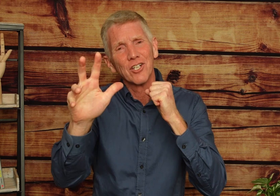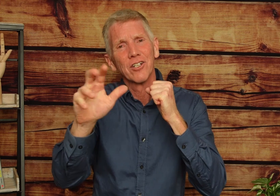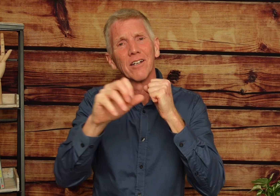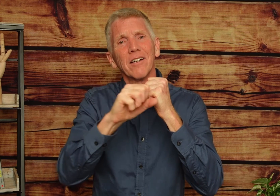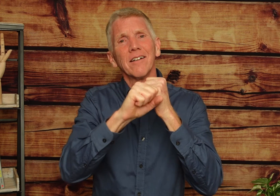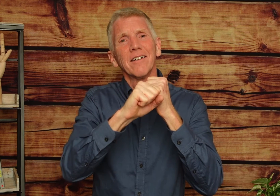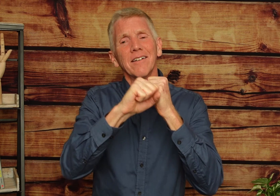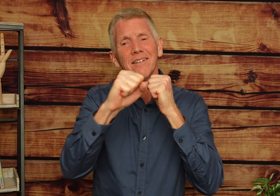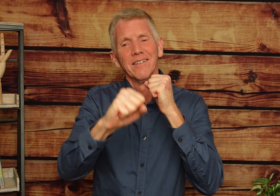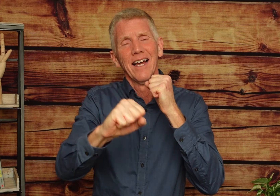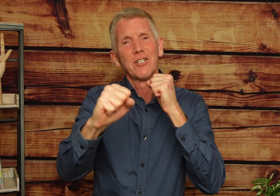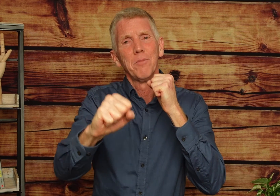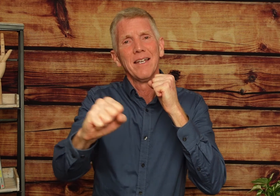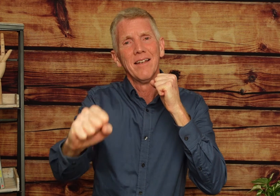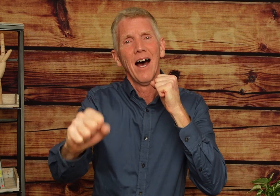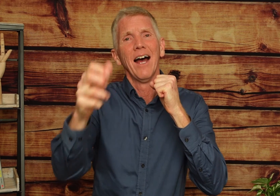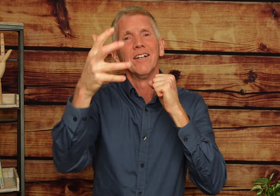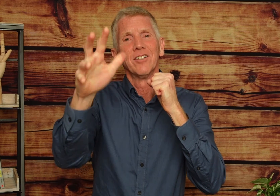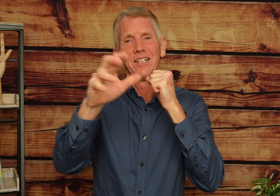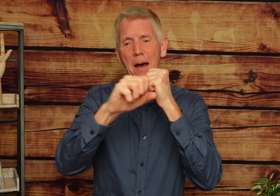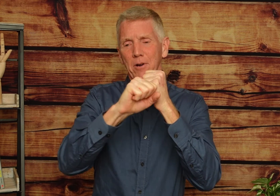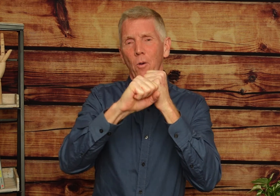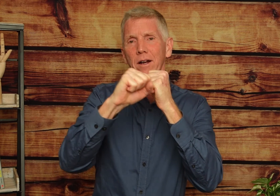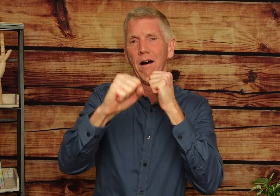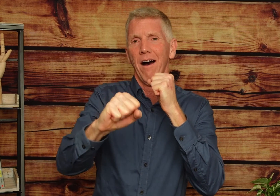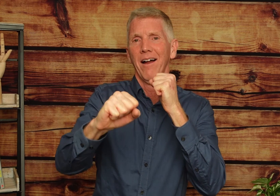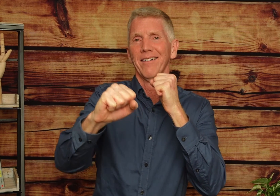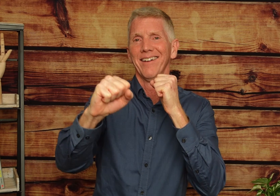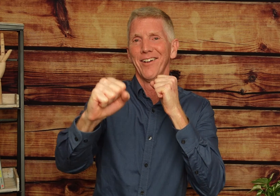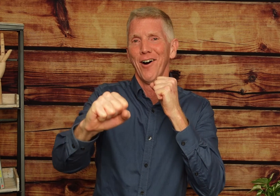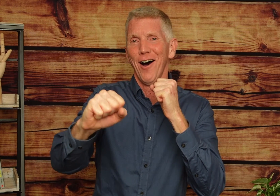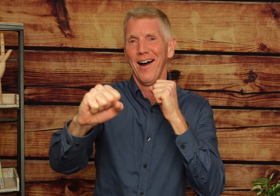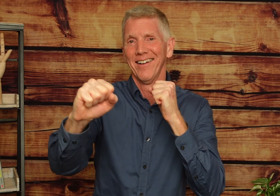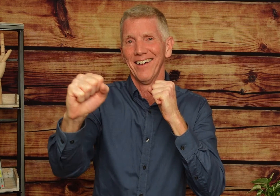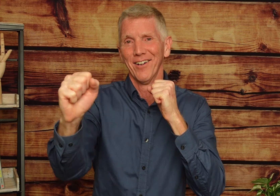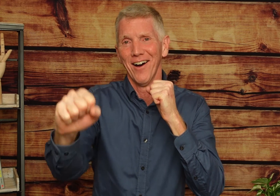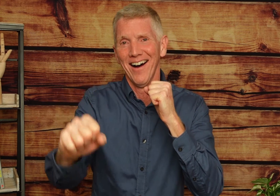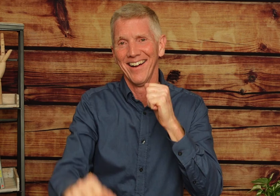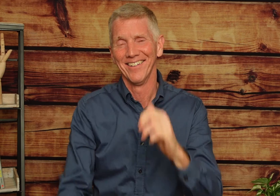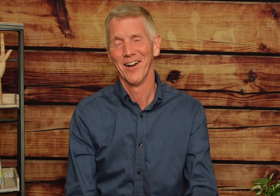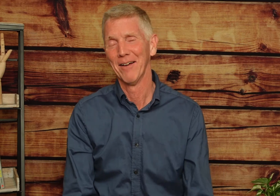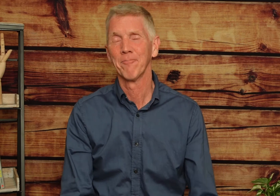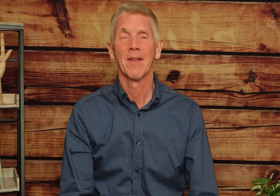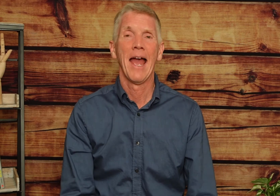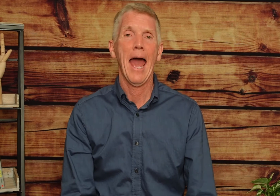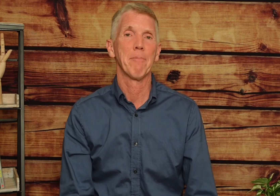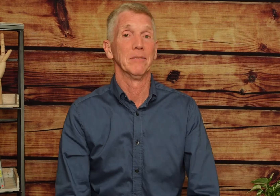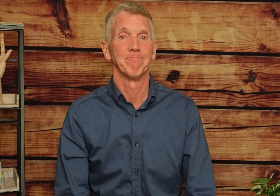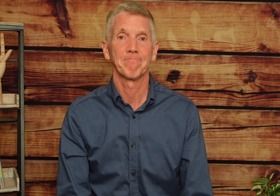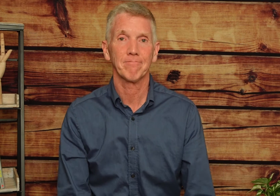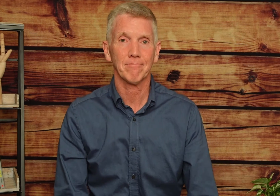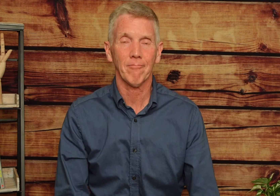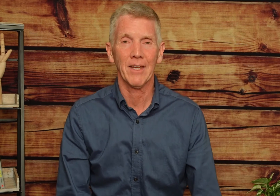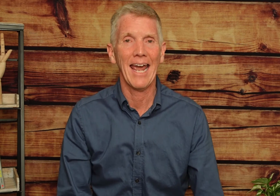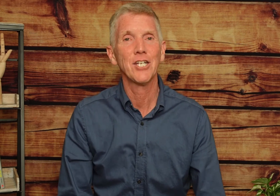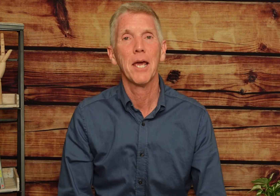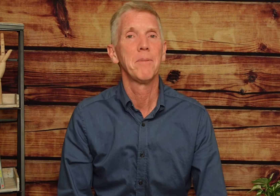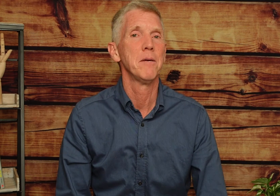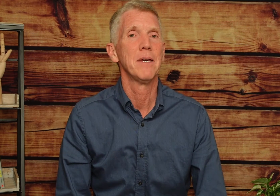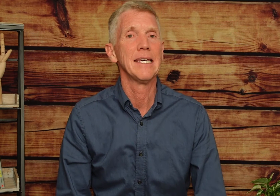finish. Let's be done. Stop going on and on and on. All right? Happen.